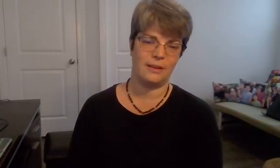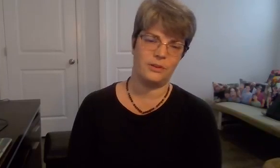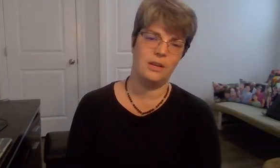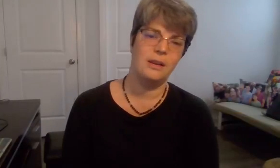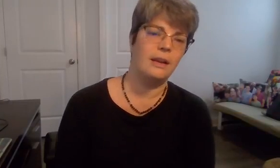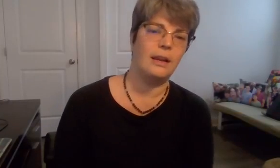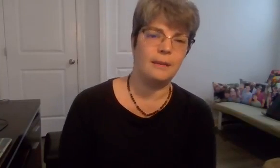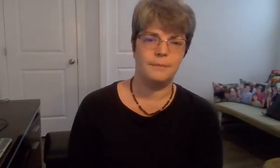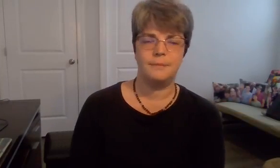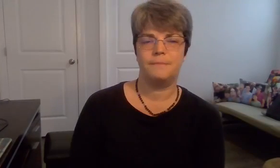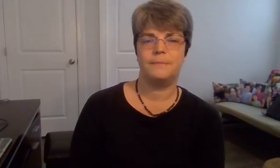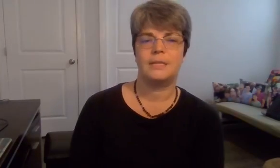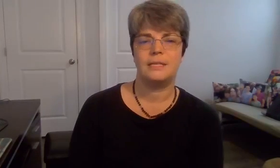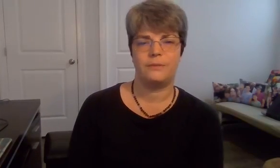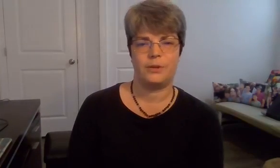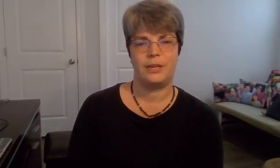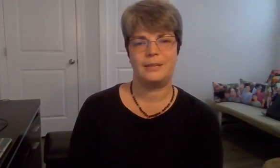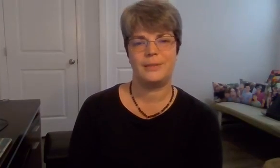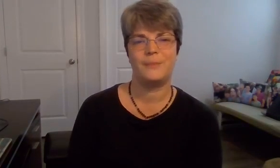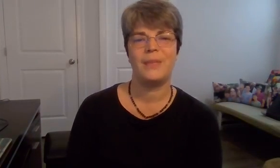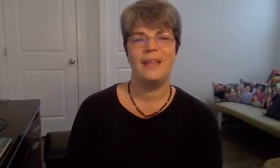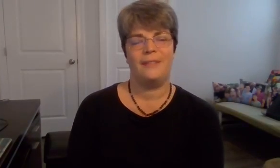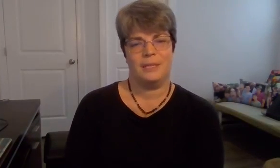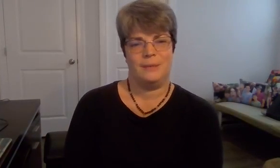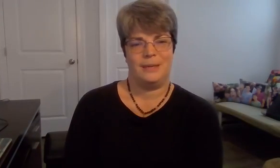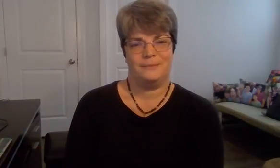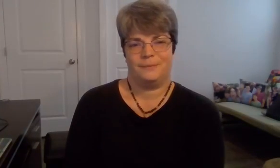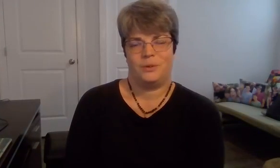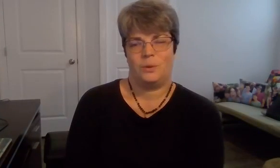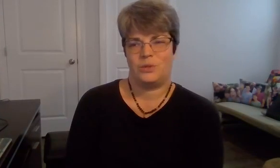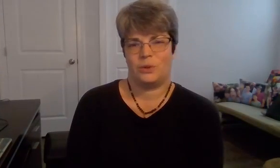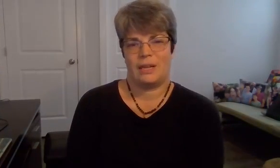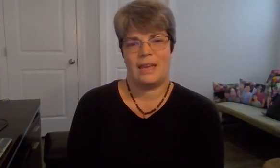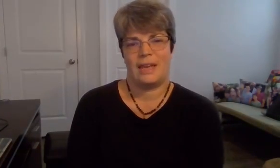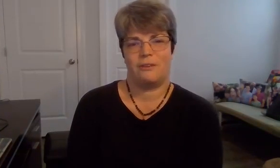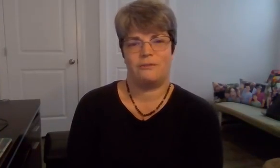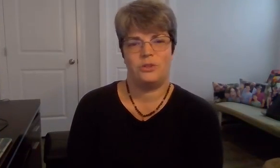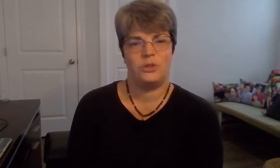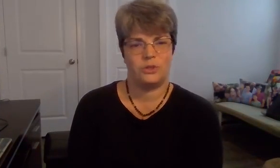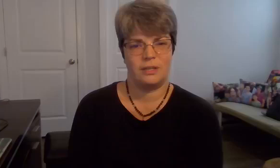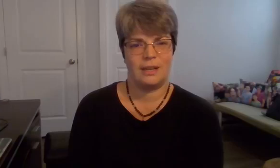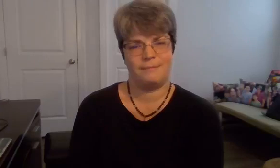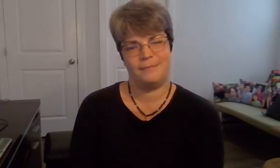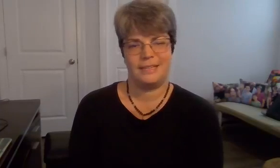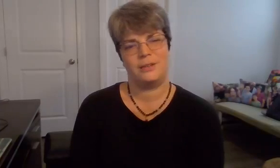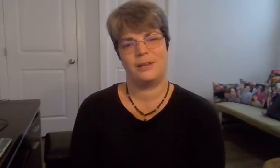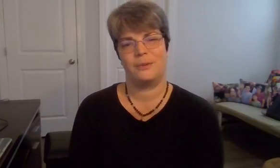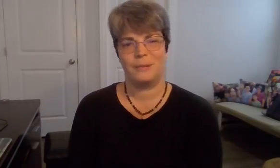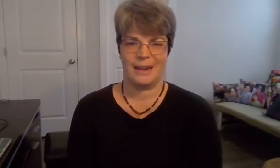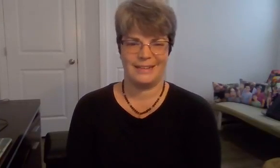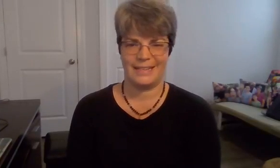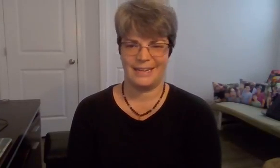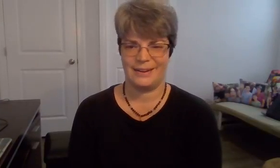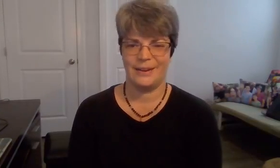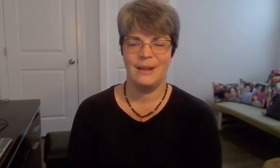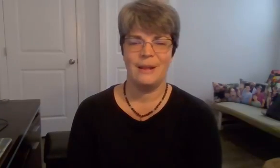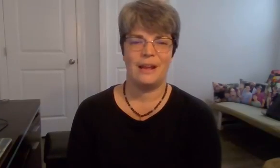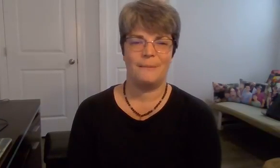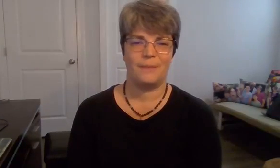thereafter, Signs of Learning. So that's me. Quick story. I have 2 children. I said that on the other one, but I didn't say it here.